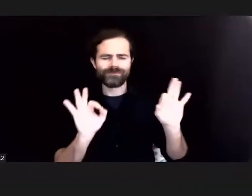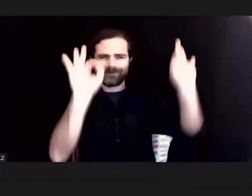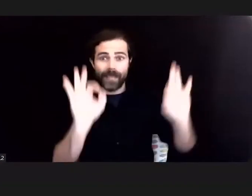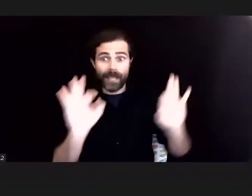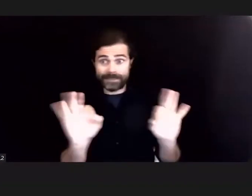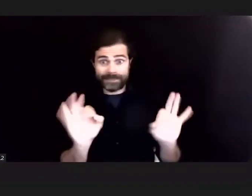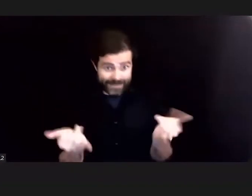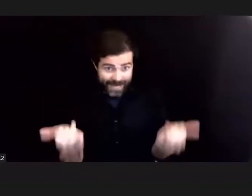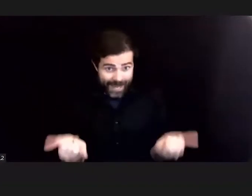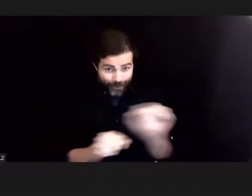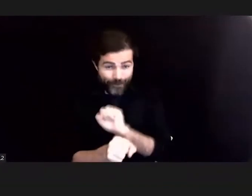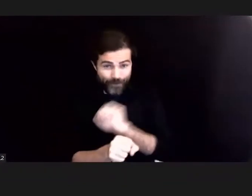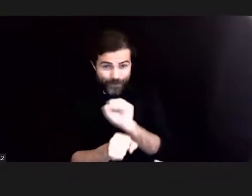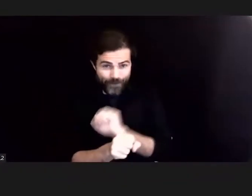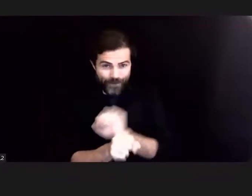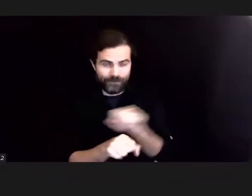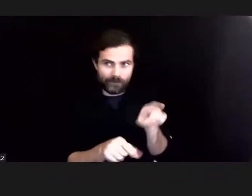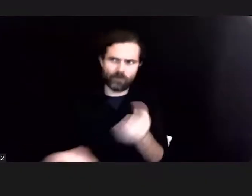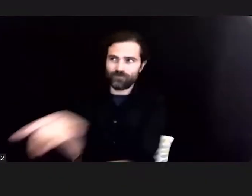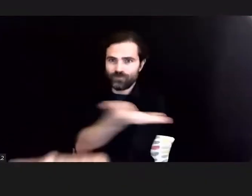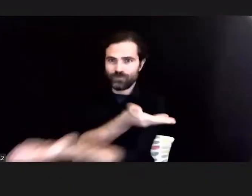this year with the European community.